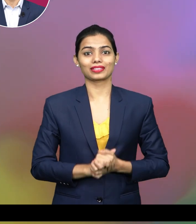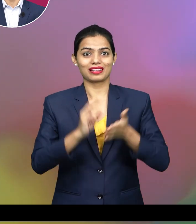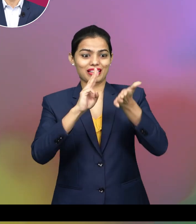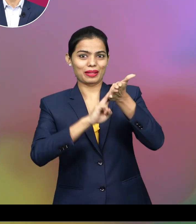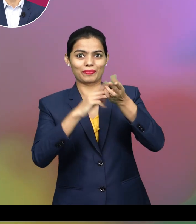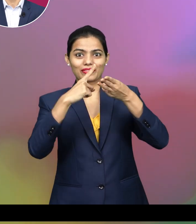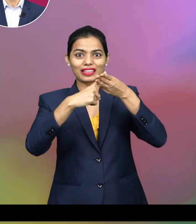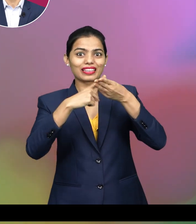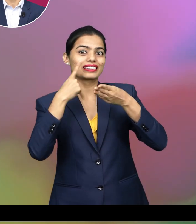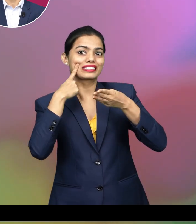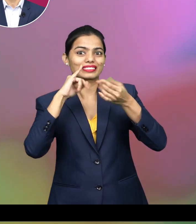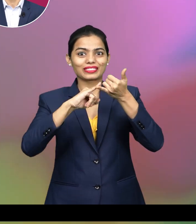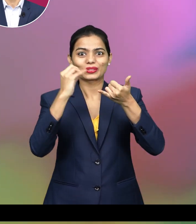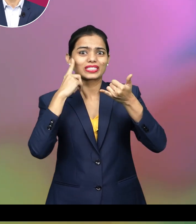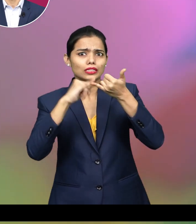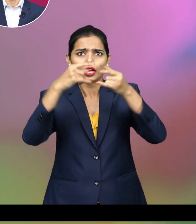meiosis,